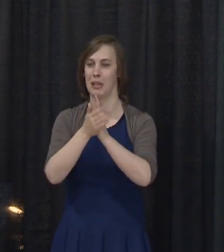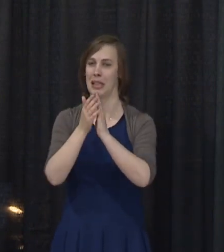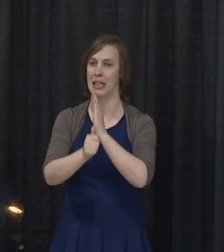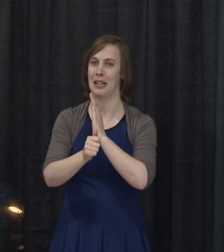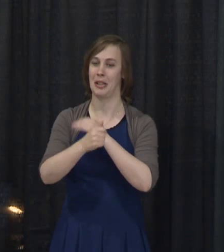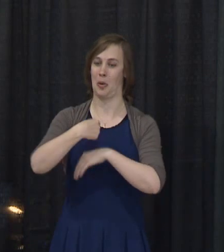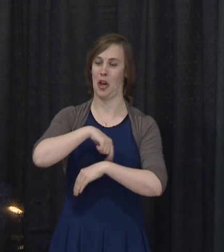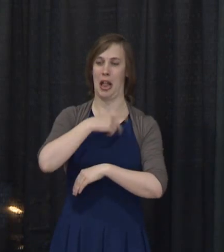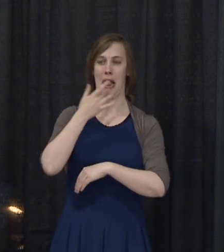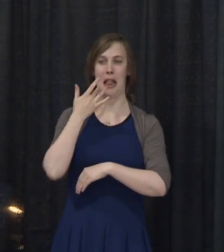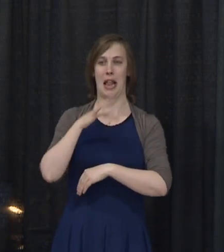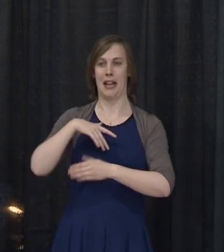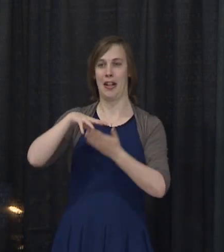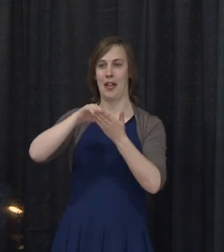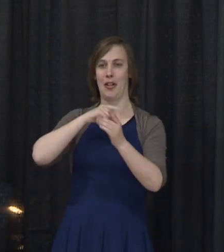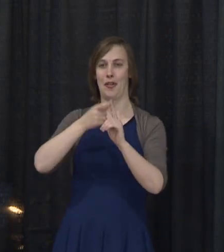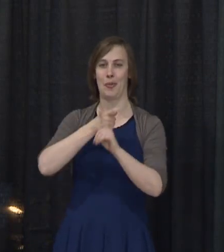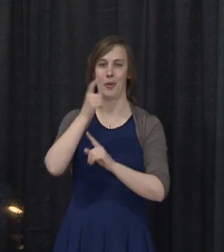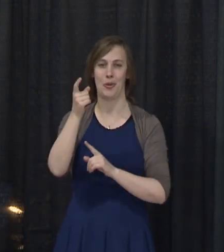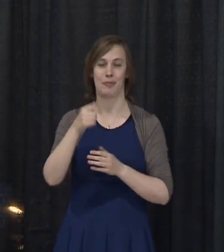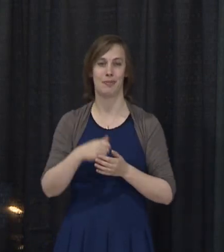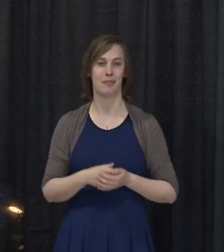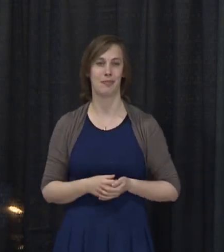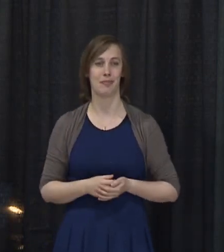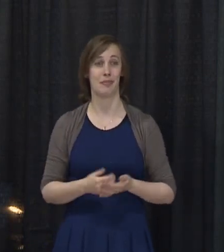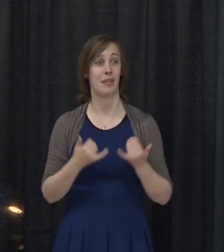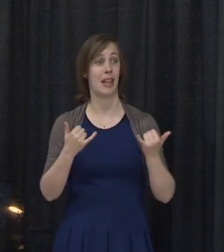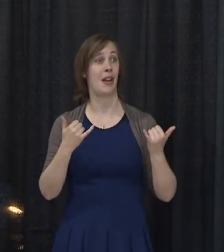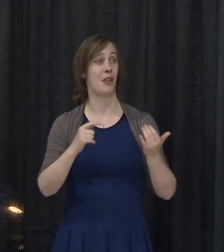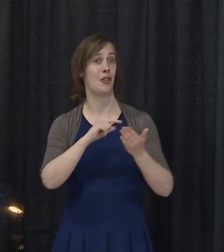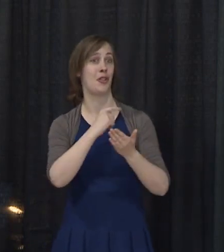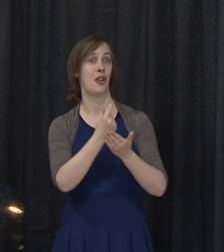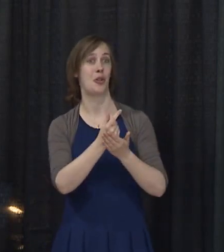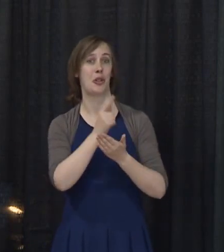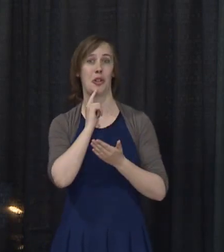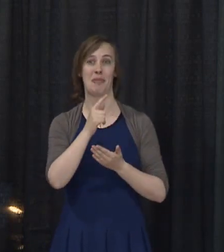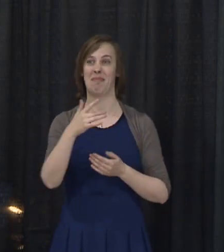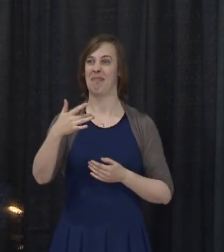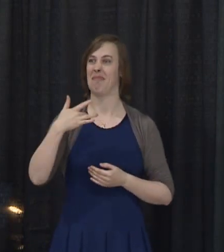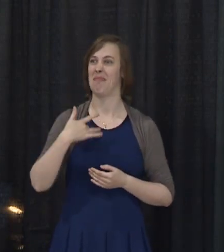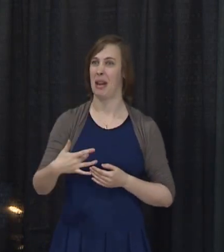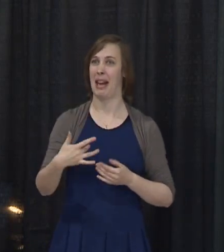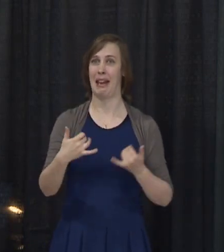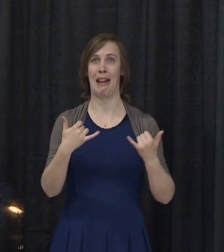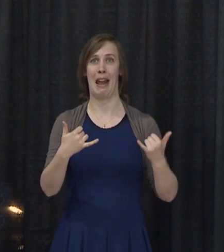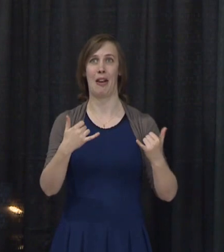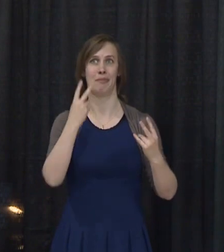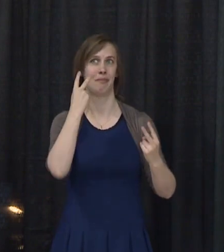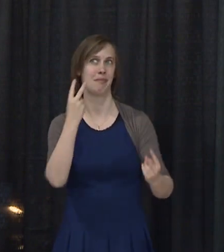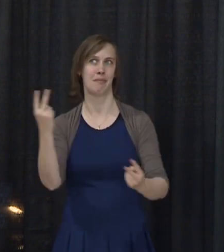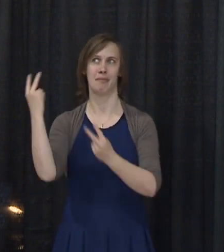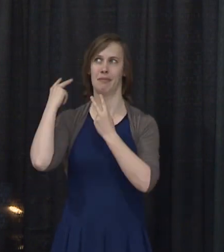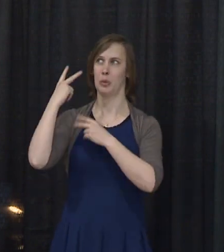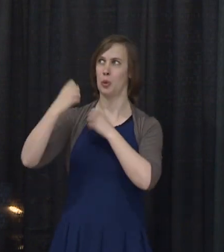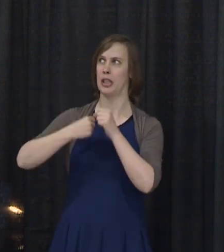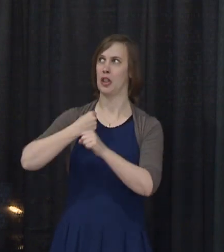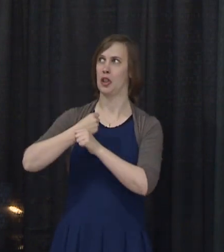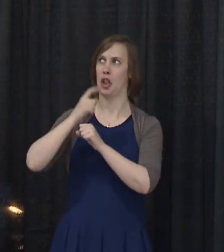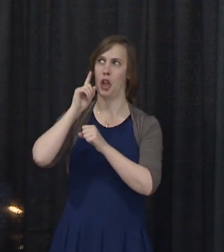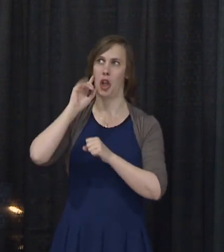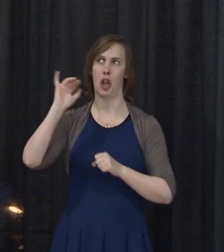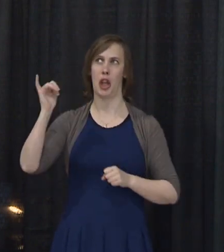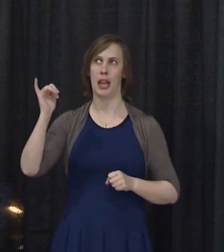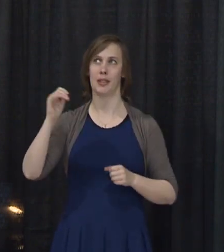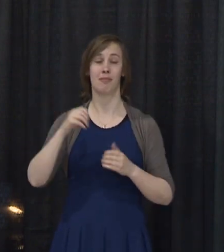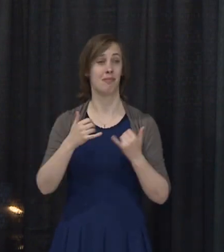know, and an inherently reflective day, so let's reflect. What were the whispers of praise and reassurance when you felt